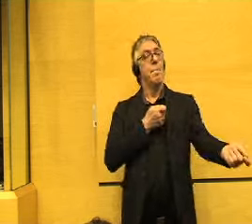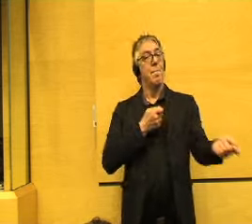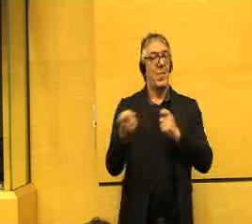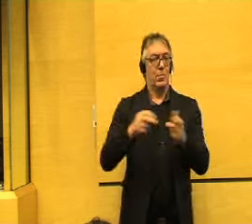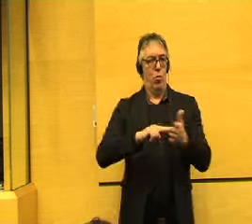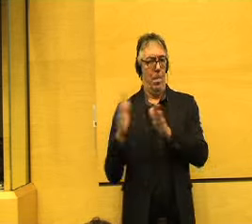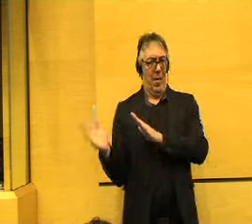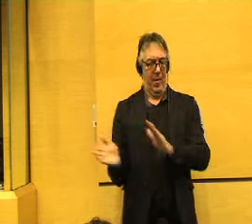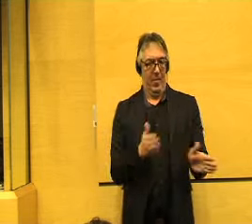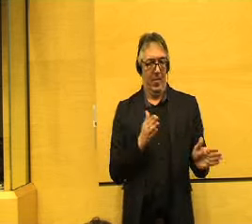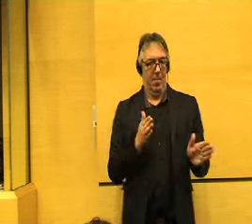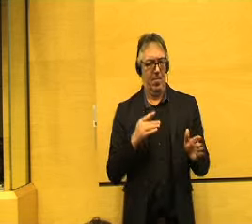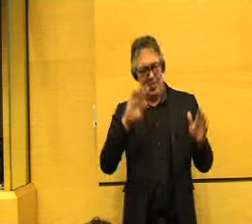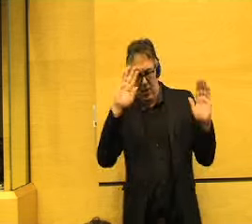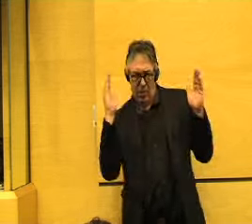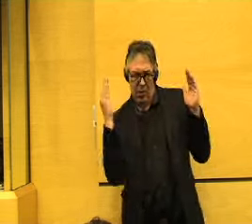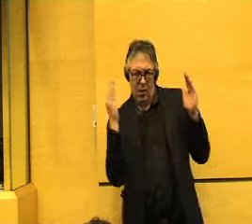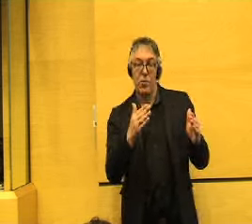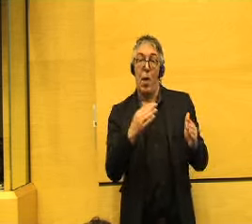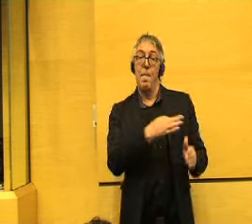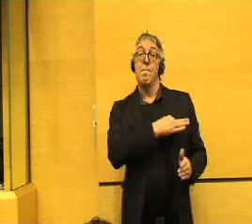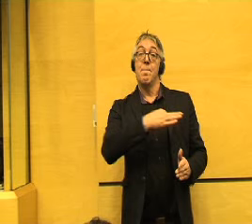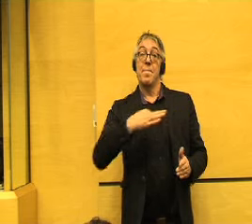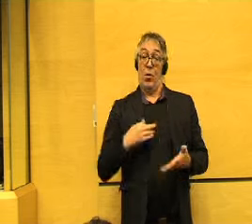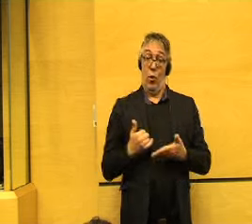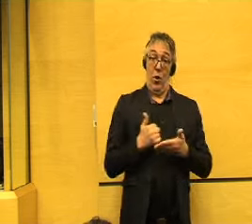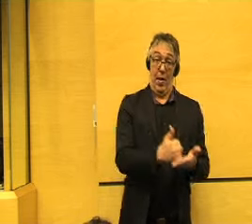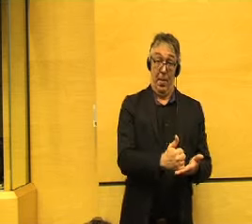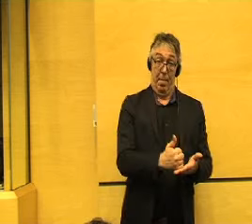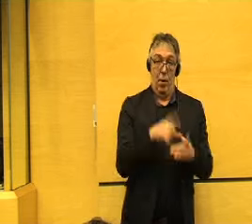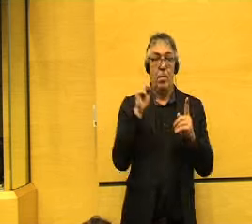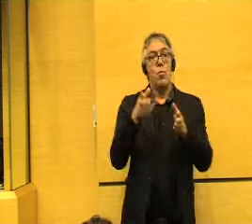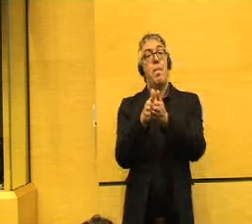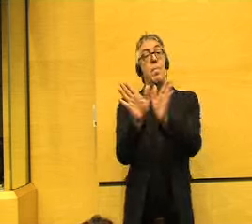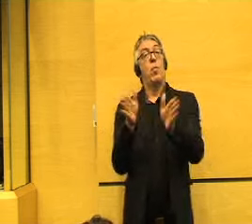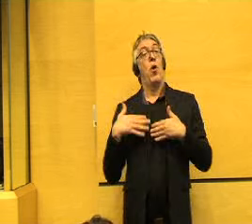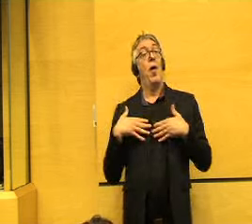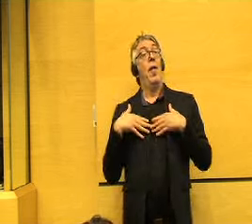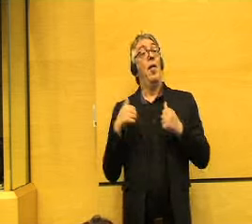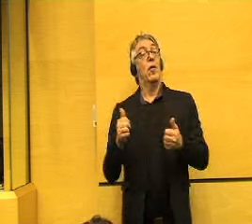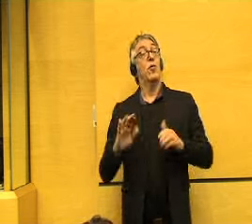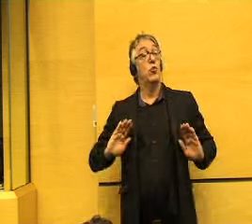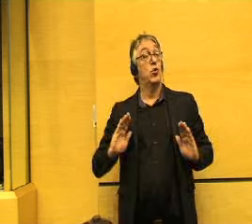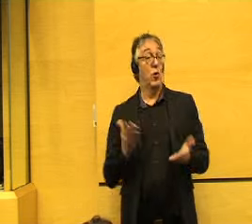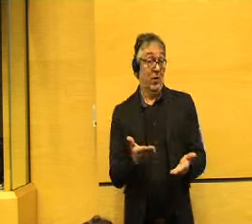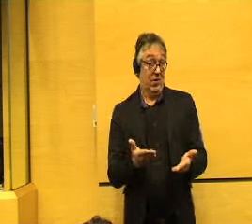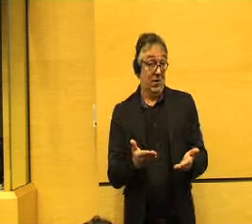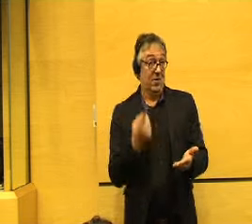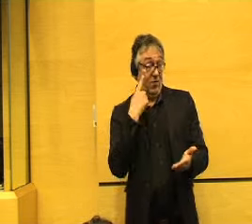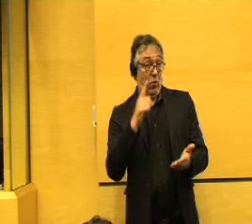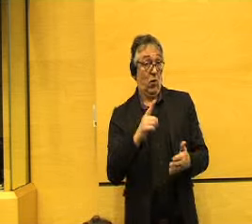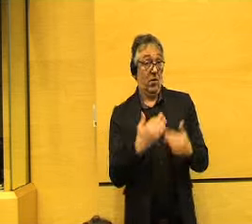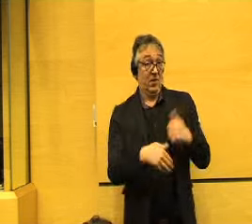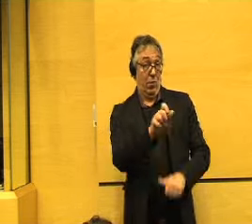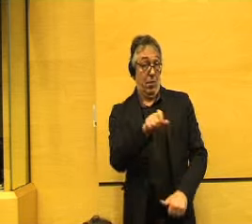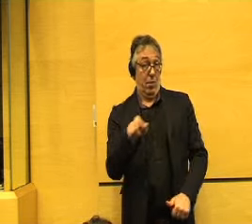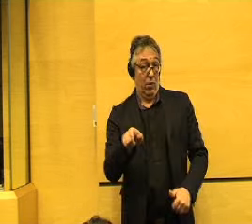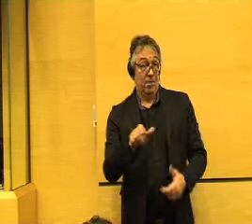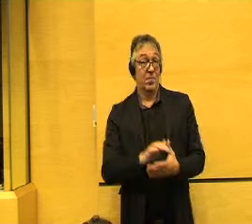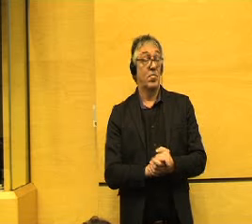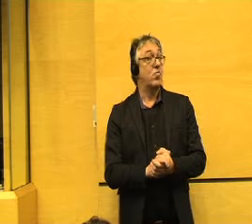medical and public health service for persons with disabilities, which focus on preparedness, response, and